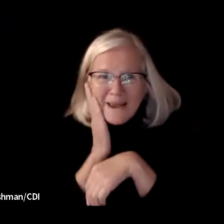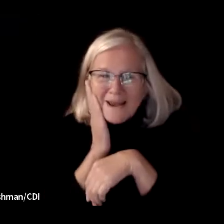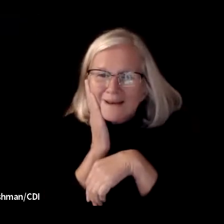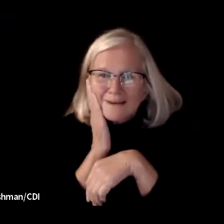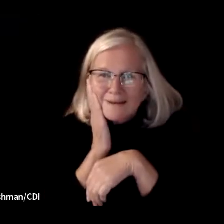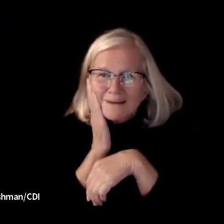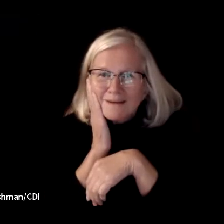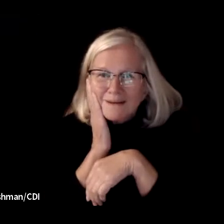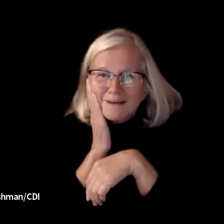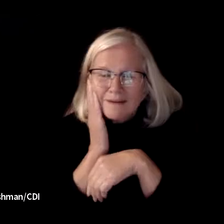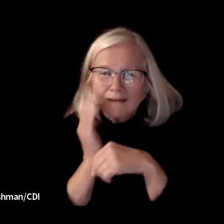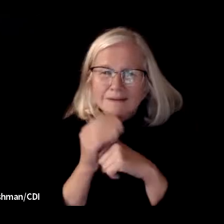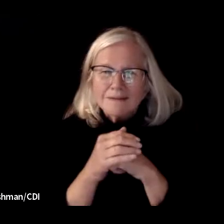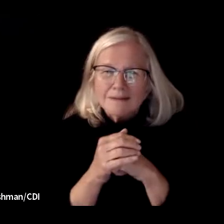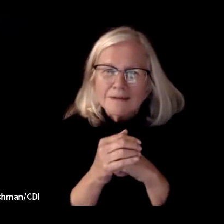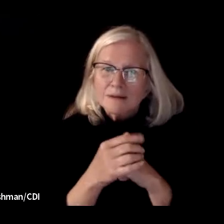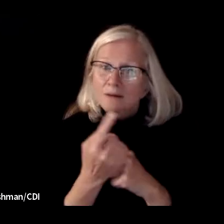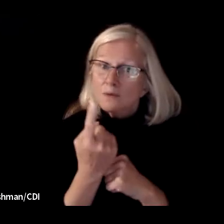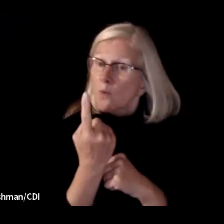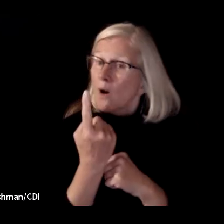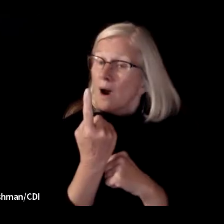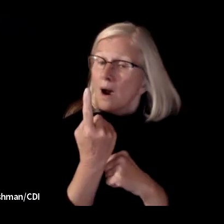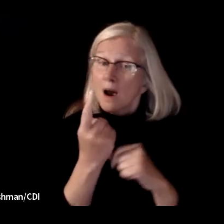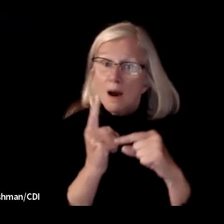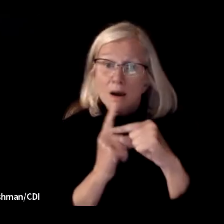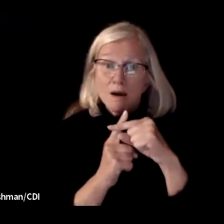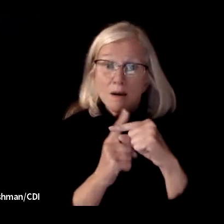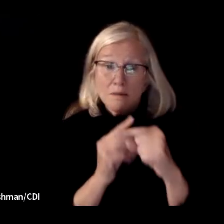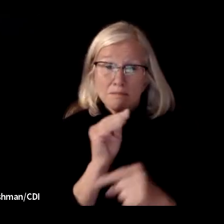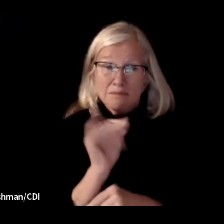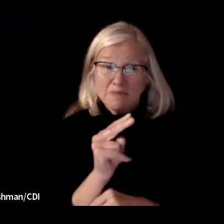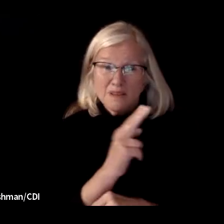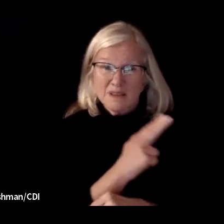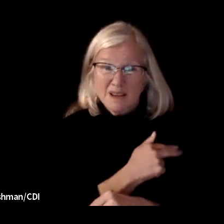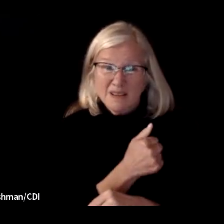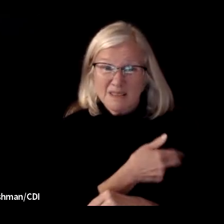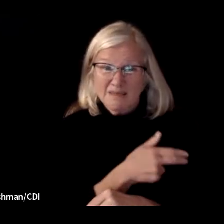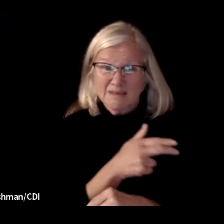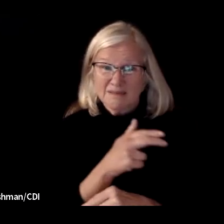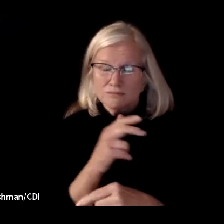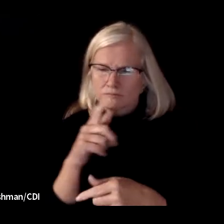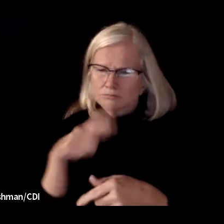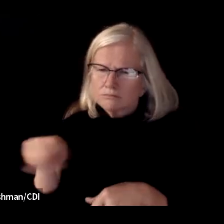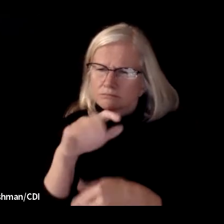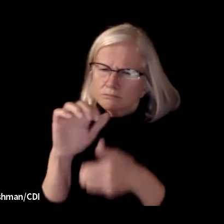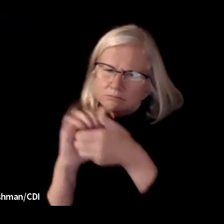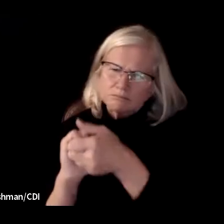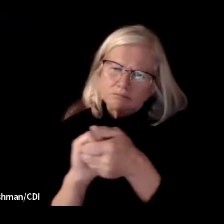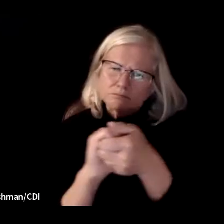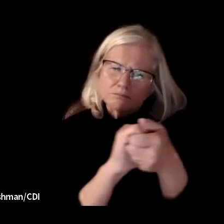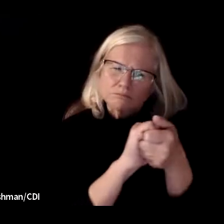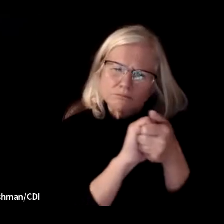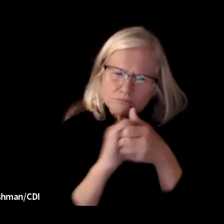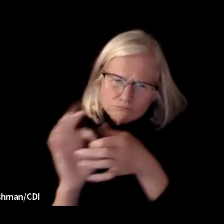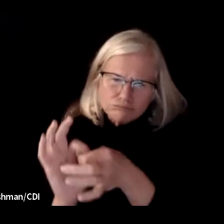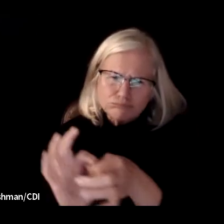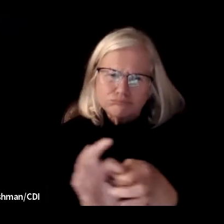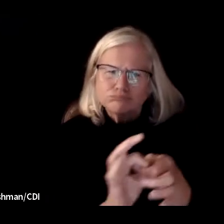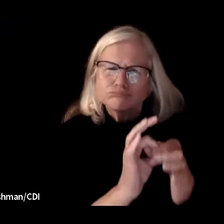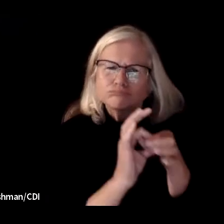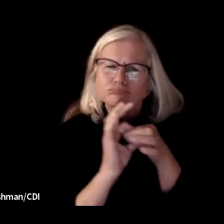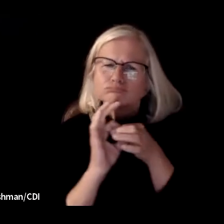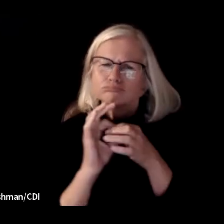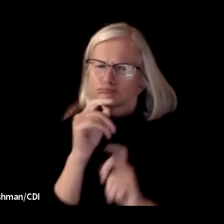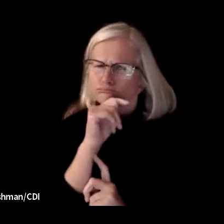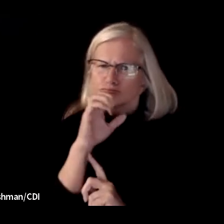that Minnesota hospitals and health systems are working together to meet this challenge and coordinate care. Hospitals in the Twin Cities coordinate with hospitals in